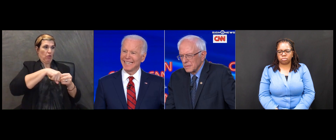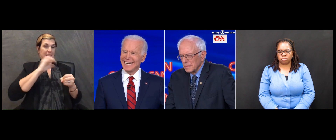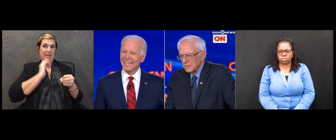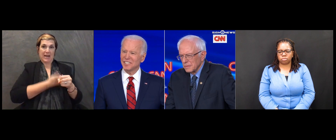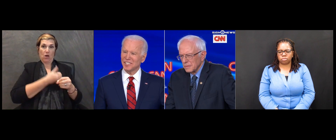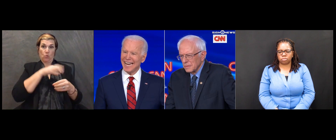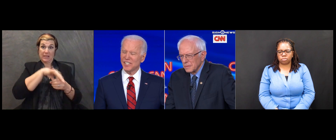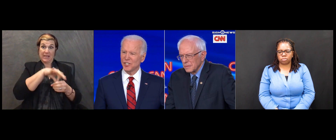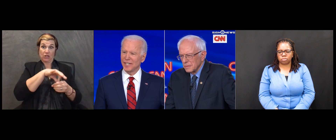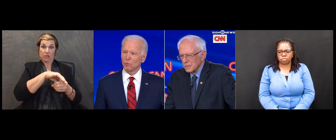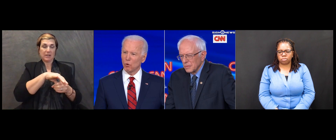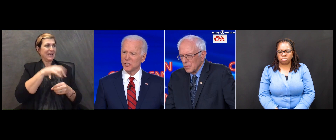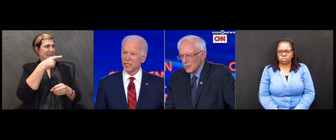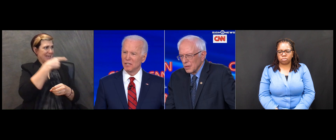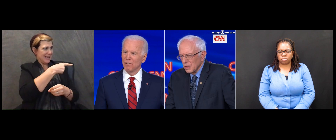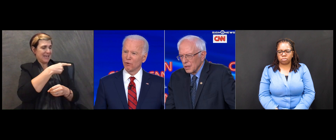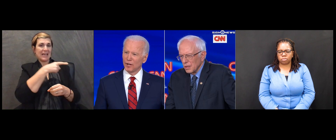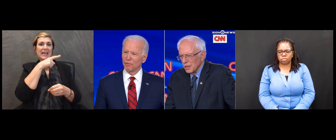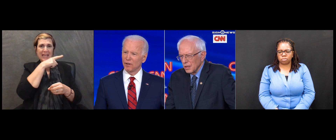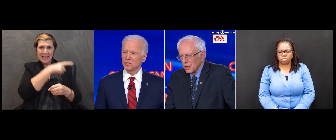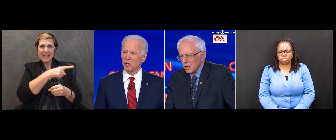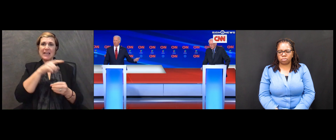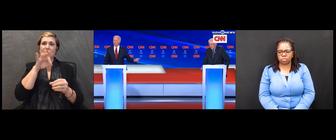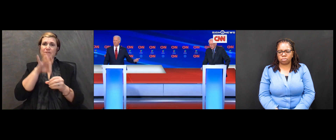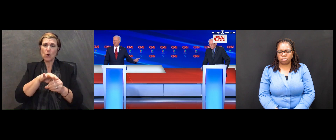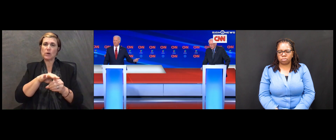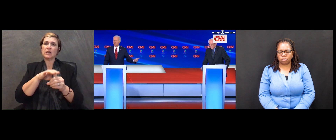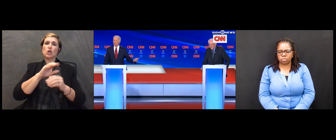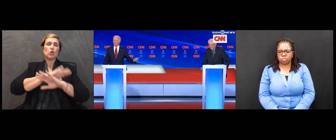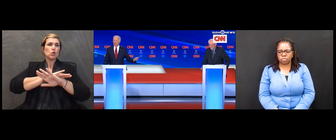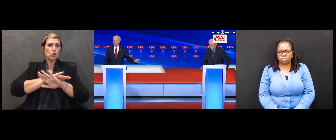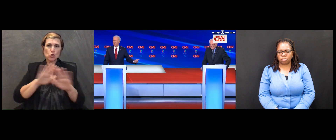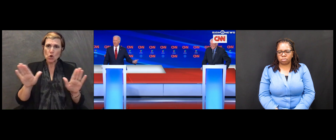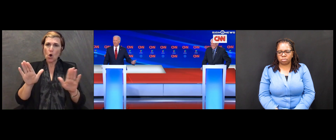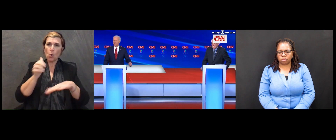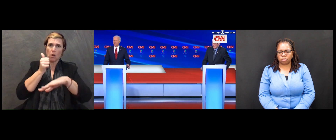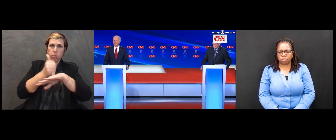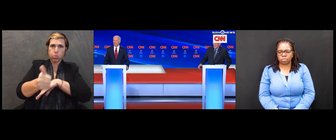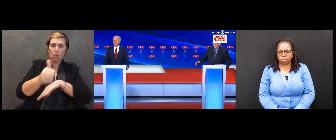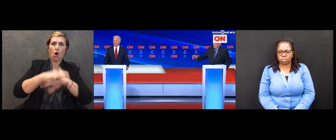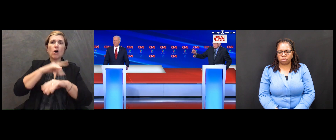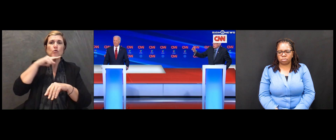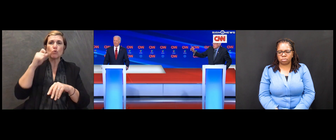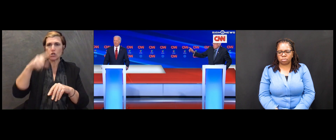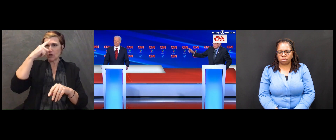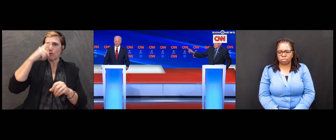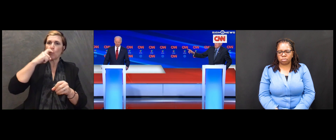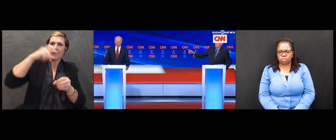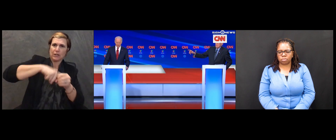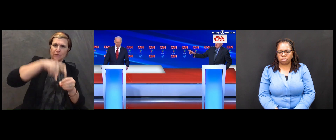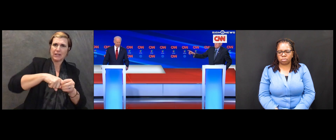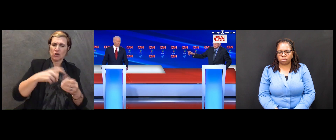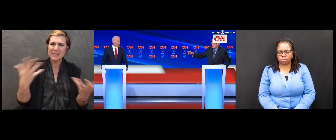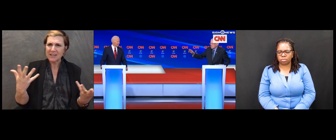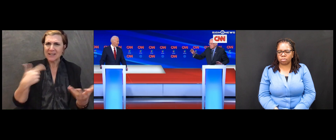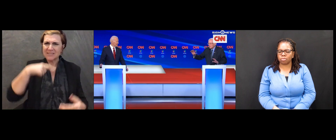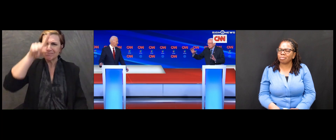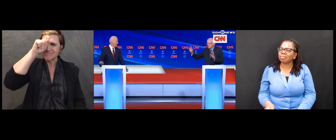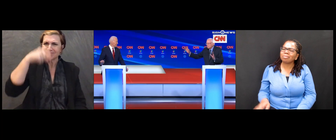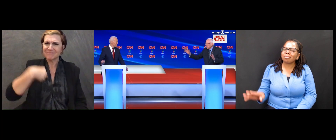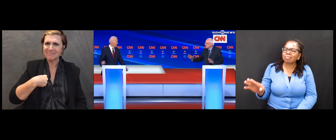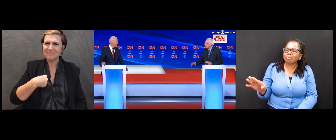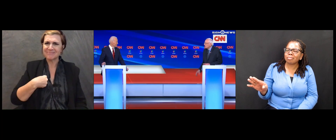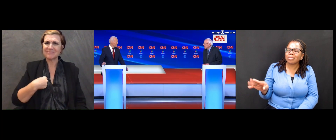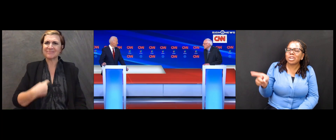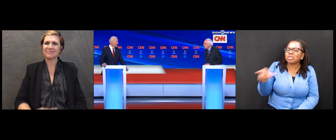voted against sanctioning Russia for interference in our elections. I don't get it. Well, what you don't get, and this is exactly